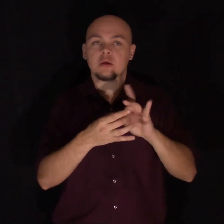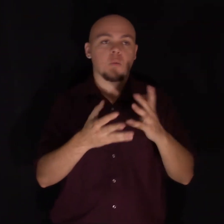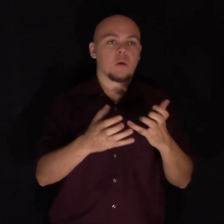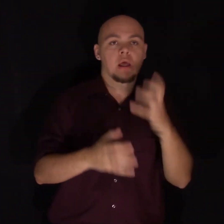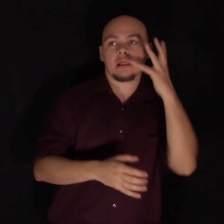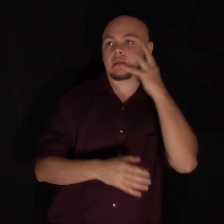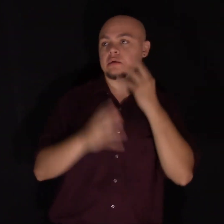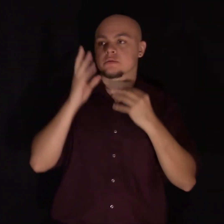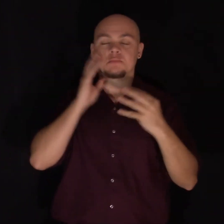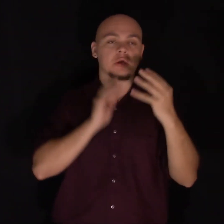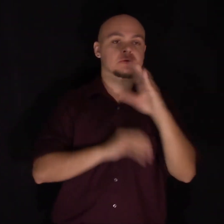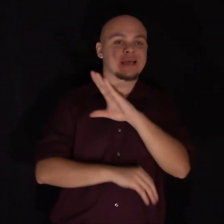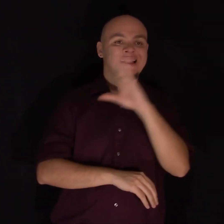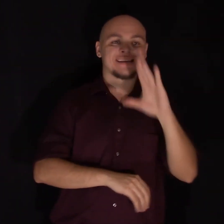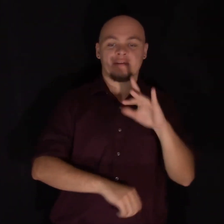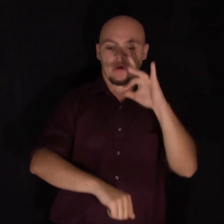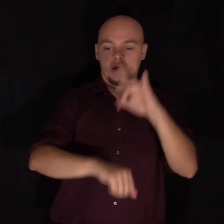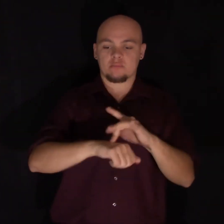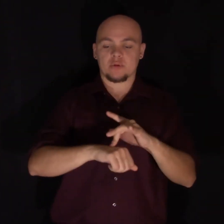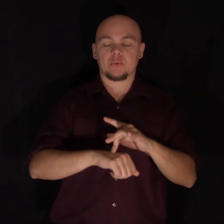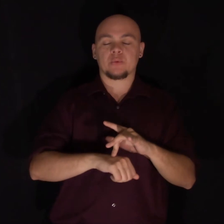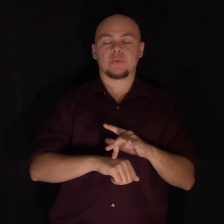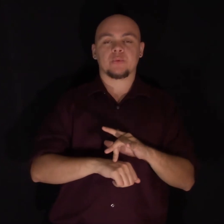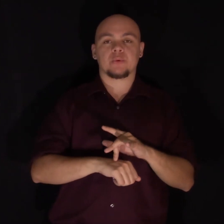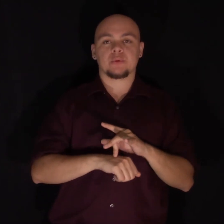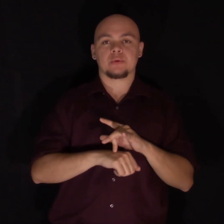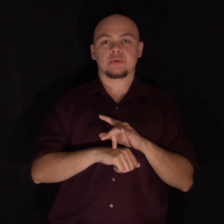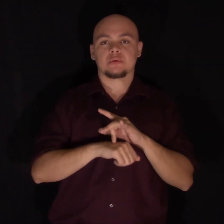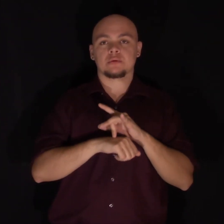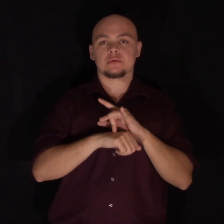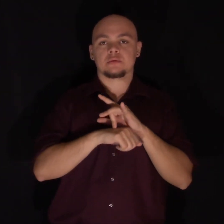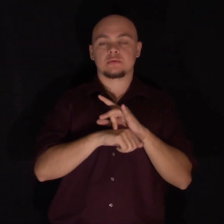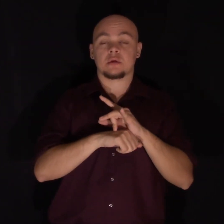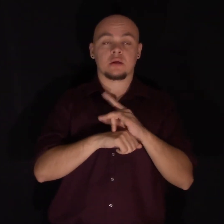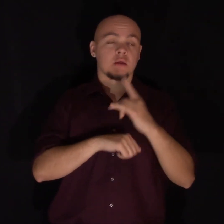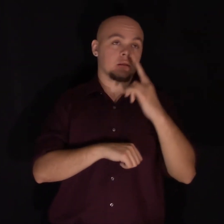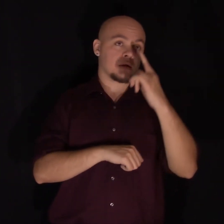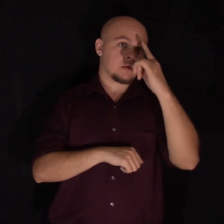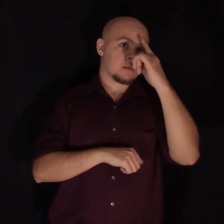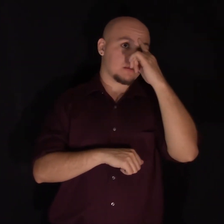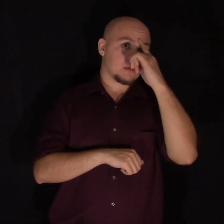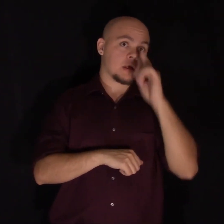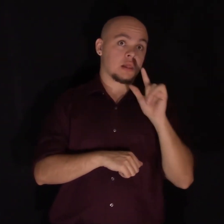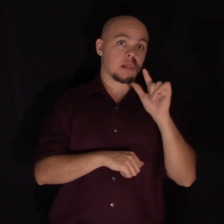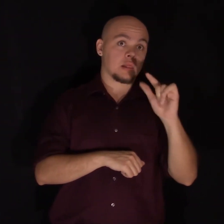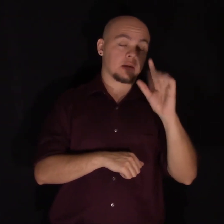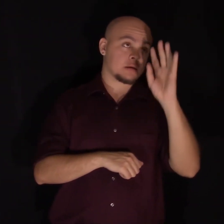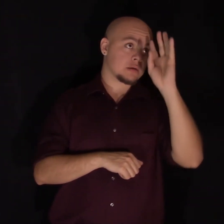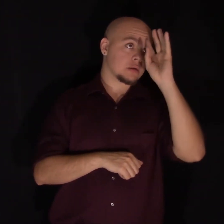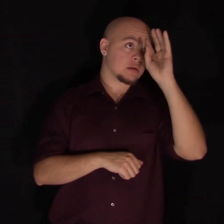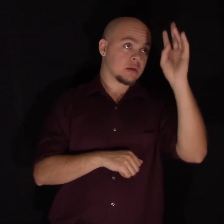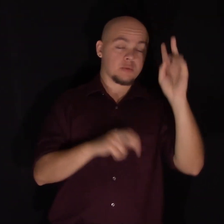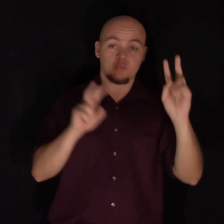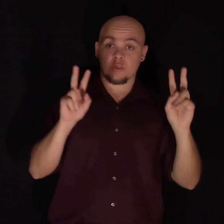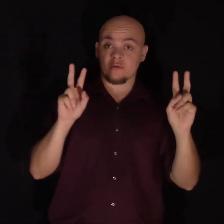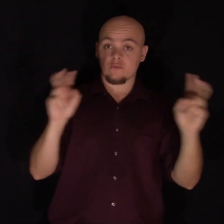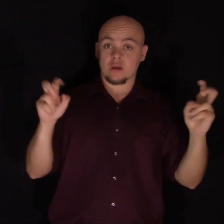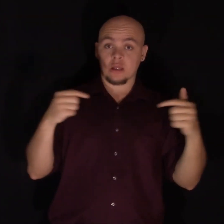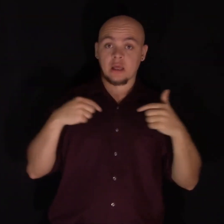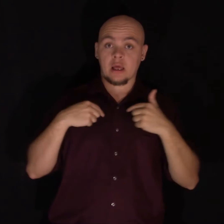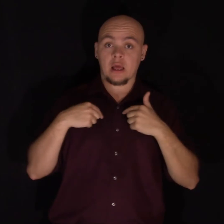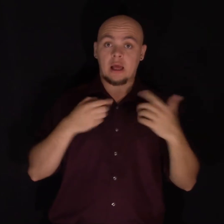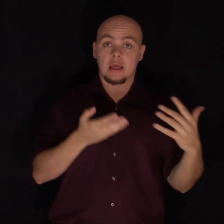wanted to have and I never did. As I thought about that, later on I came up with a saying, which is, I